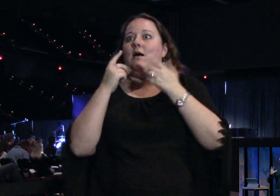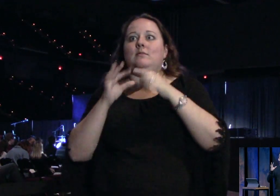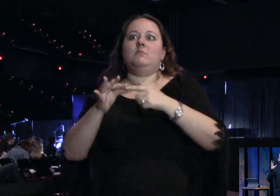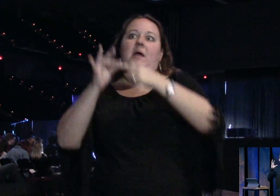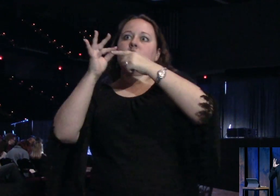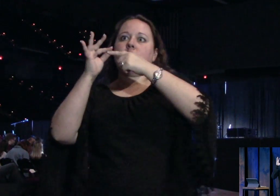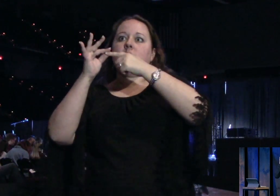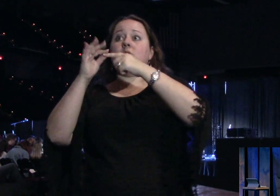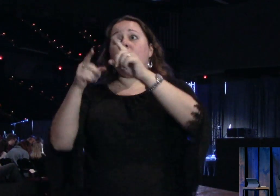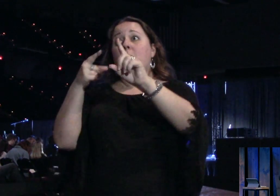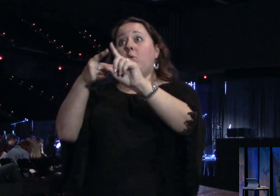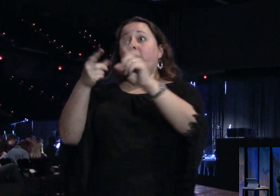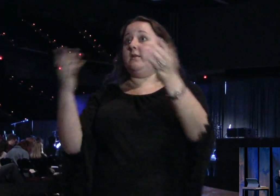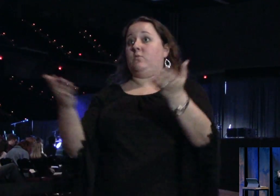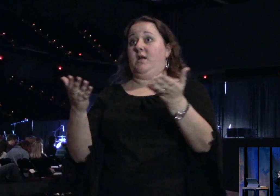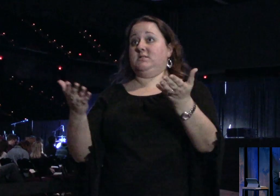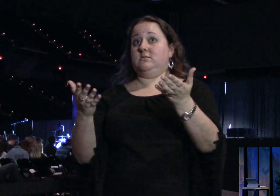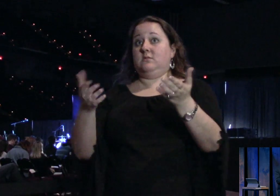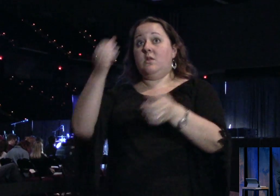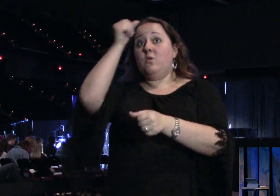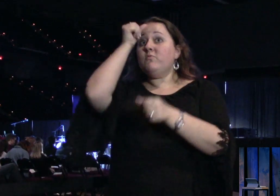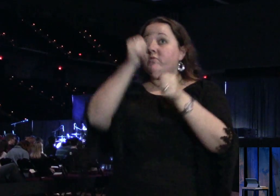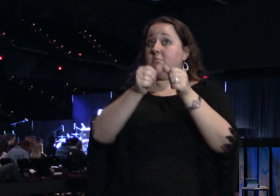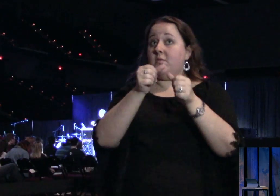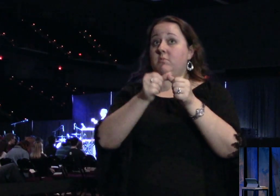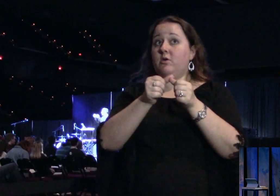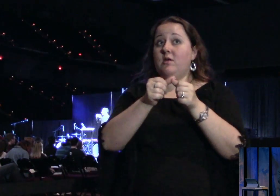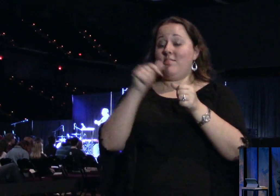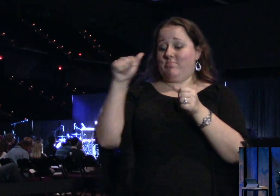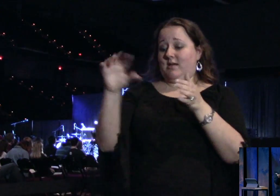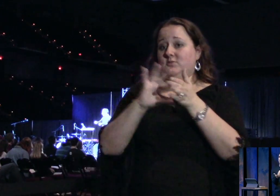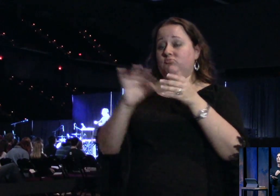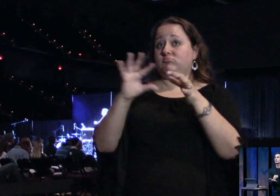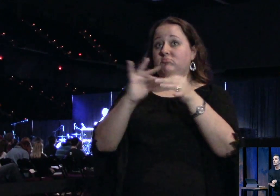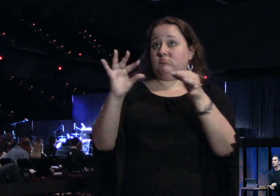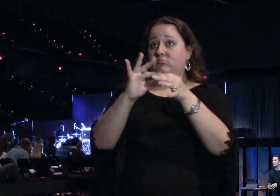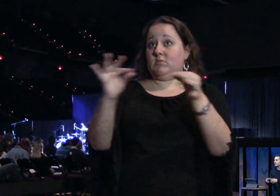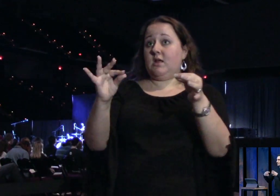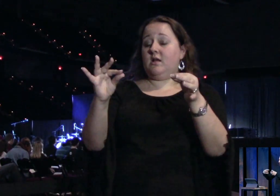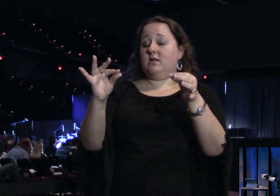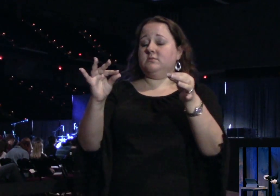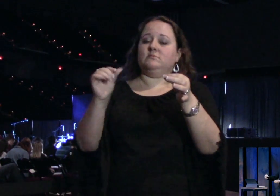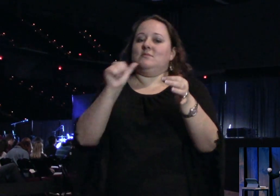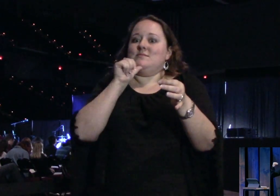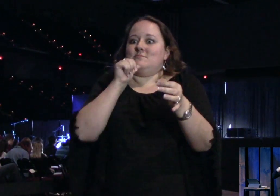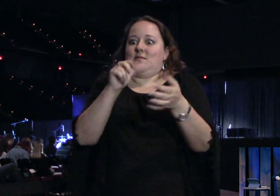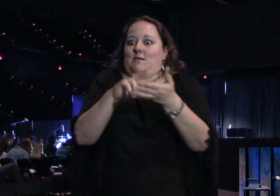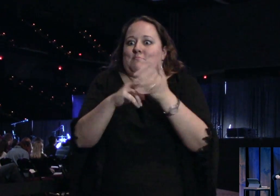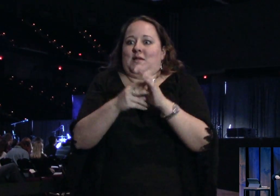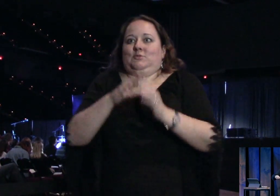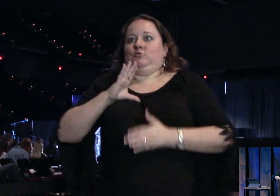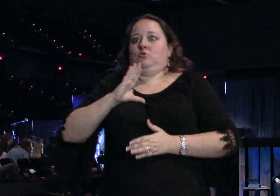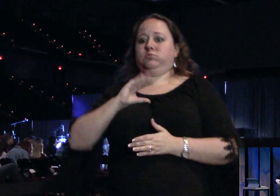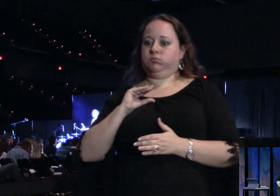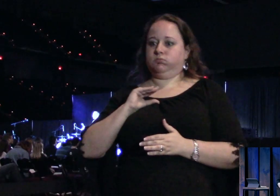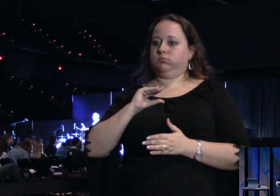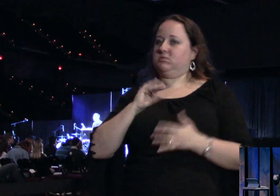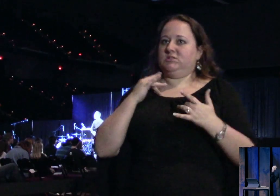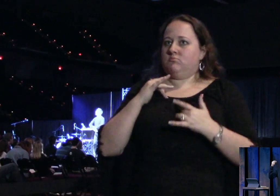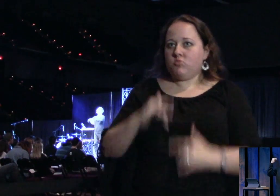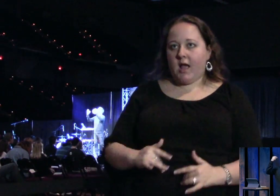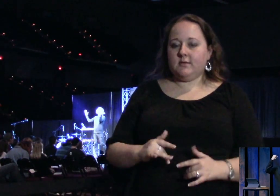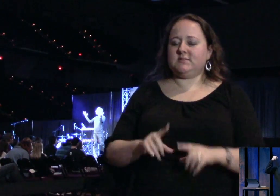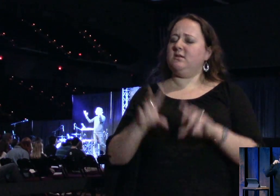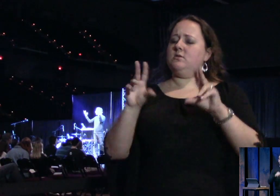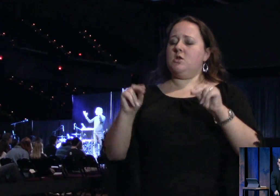what's the point of all of this? Because remember, I told you that this passage and this message isn't